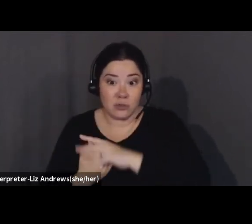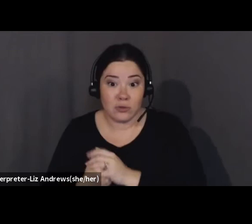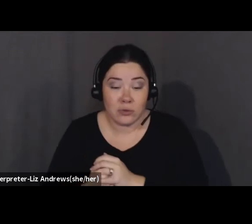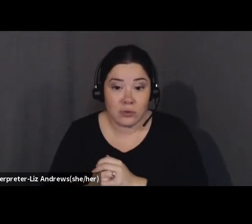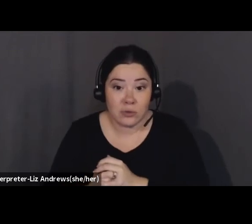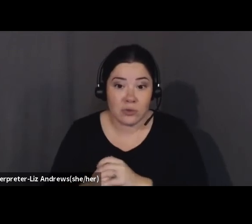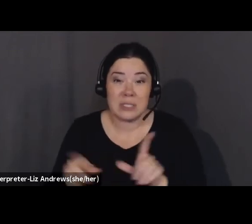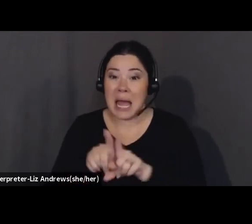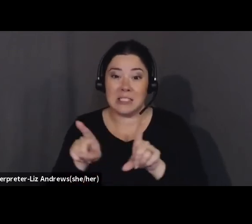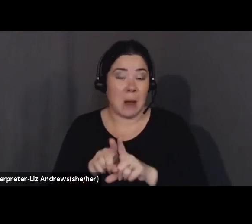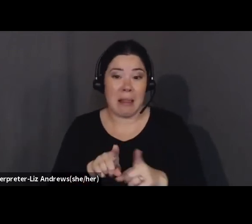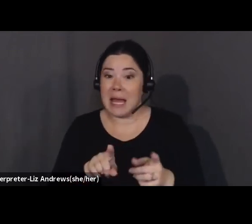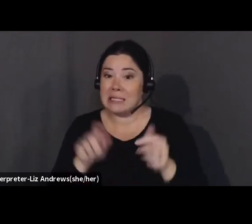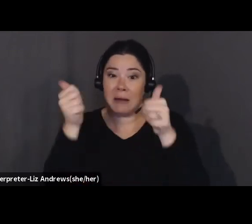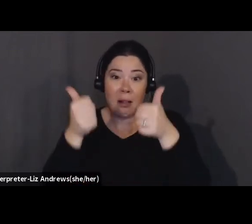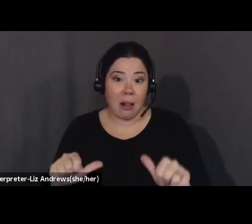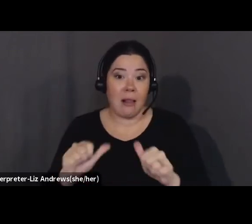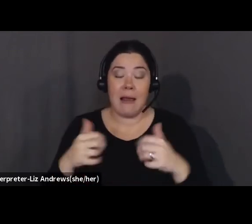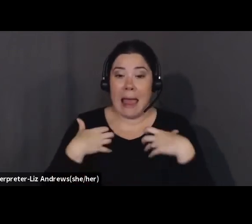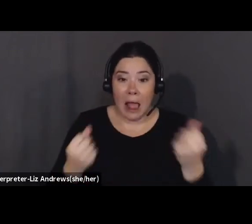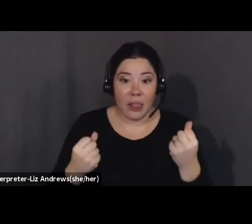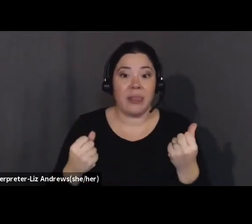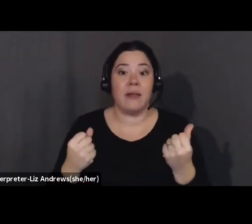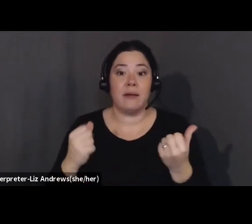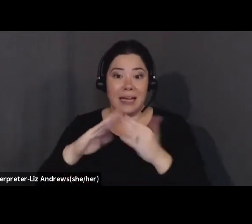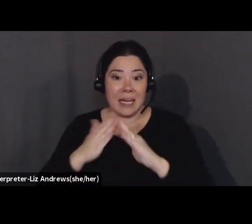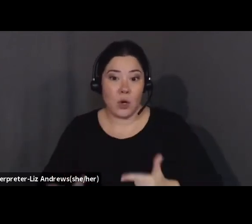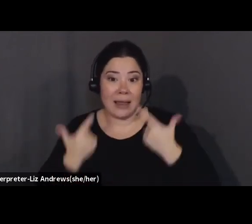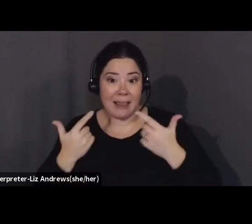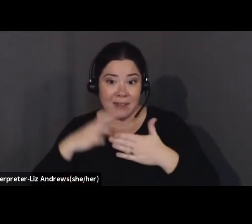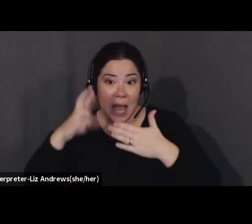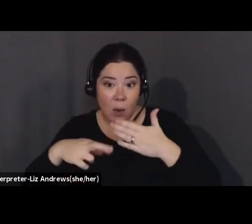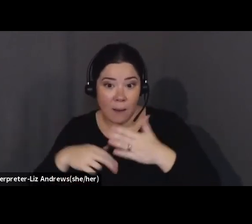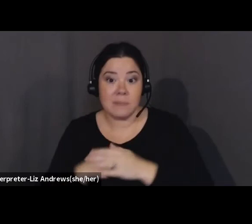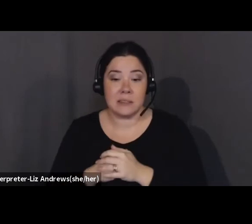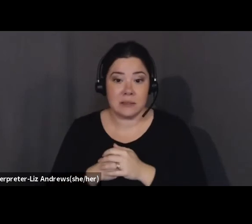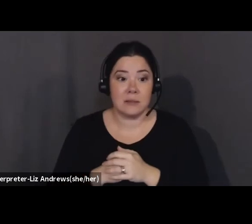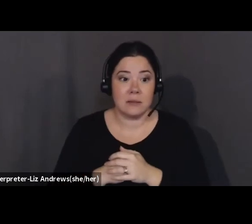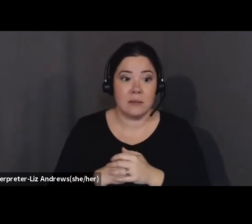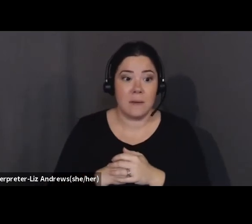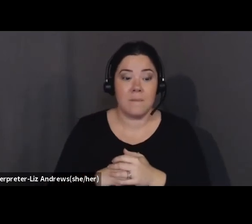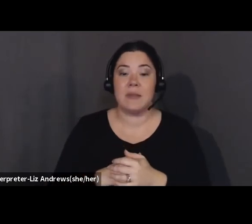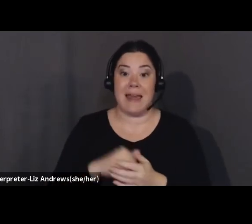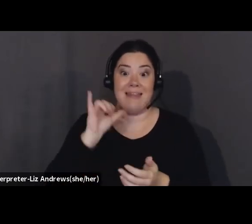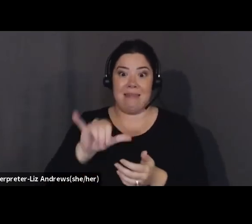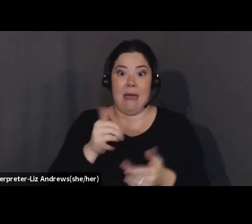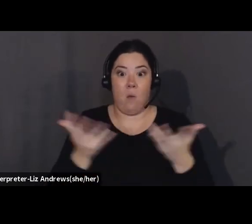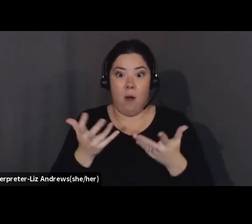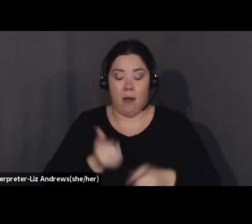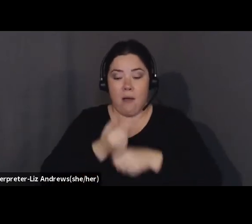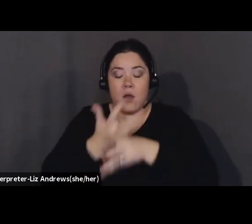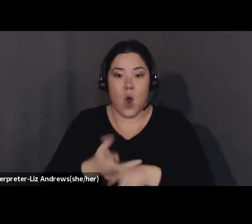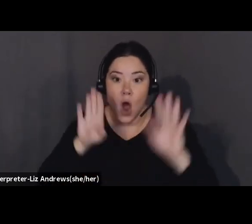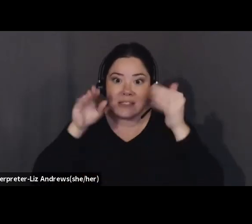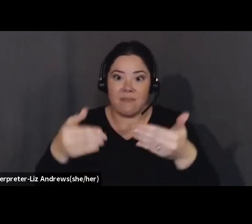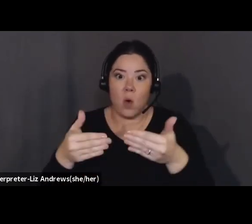and community living outcomes. This understanding has led to increased focus on housing as healthcare and an increased emphasis on